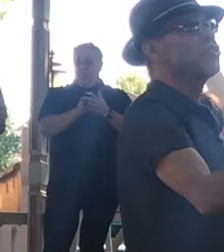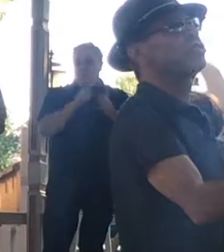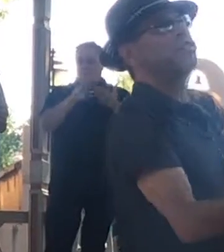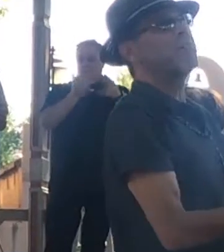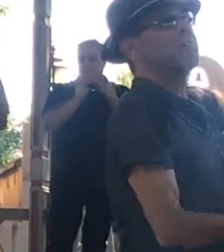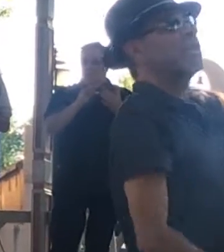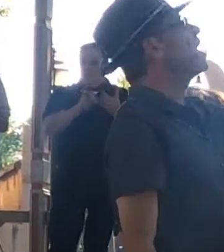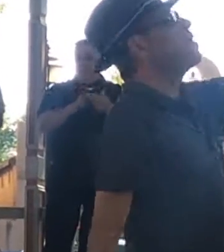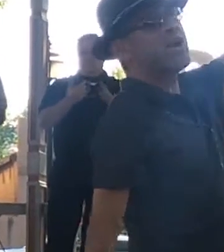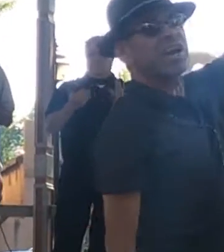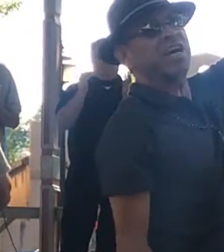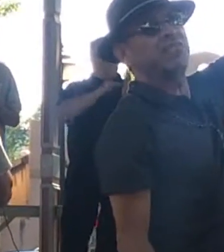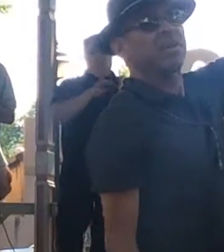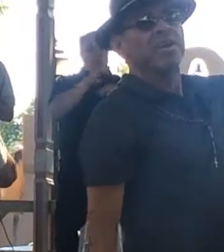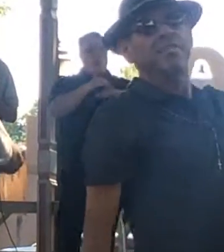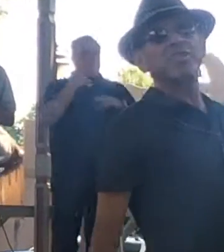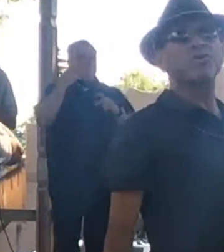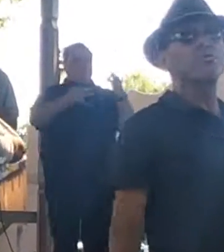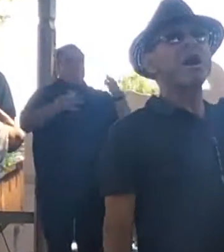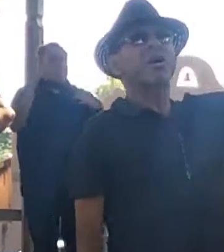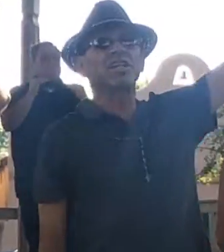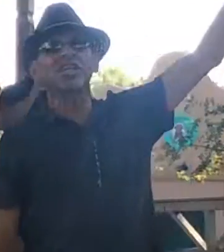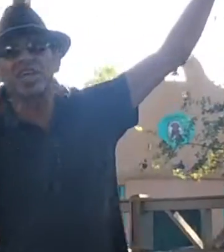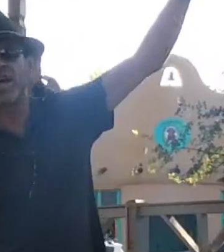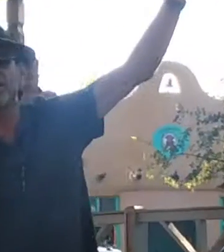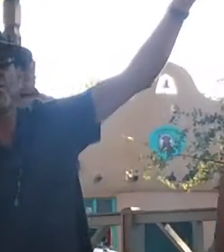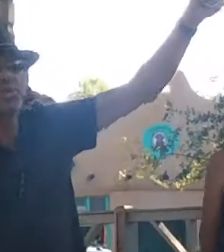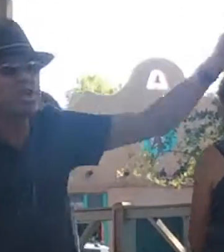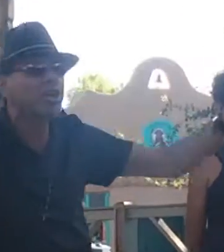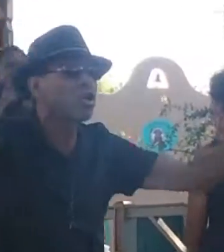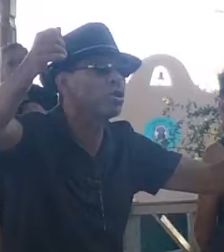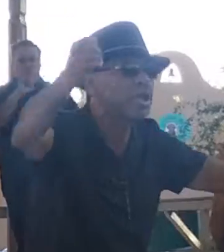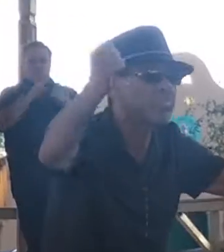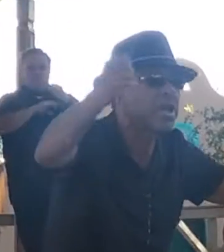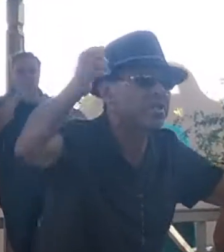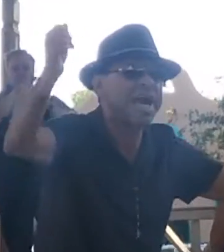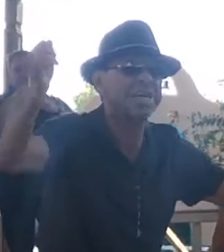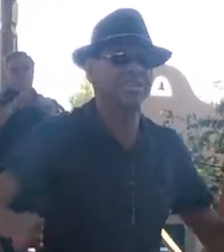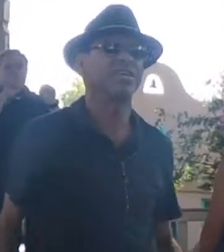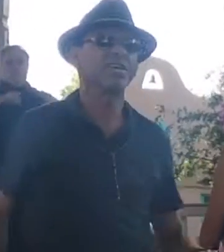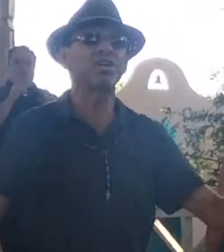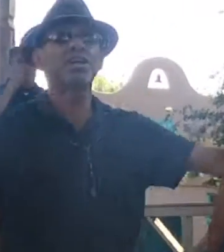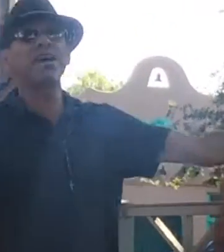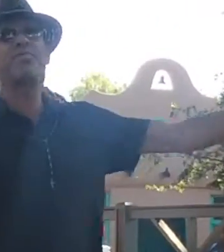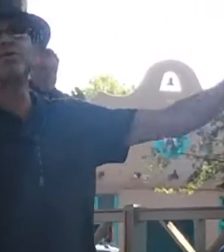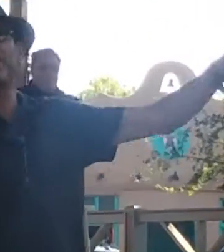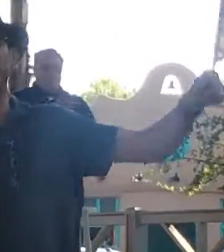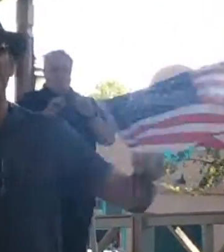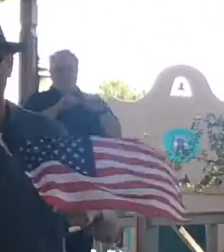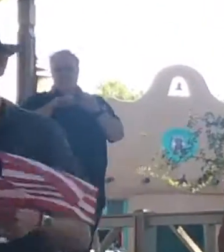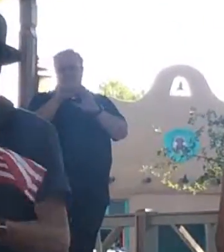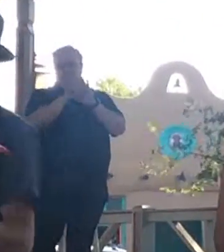communities and reiterate their calls for justice and for the progressive deconstruction of systemic racism, intolerance, and